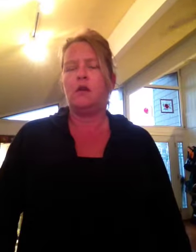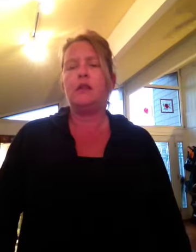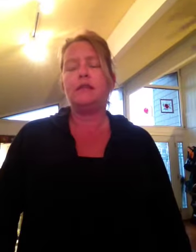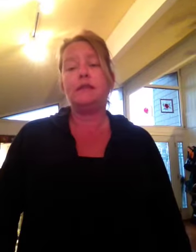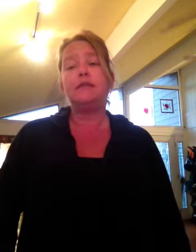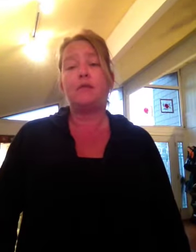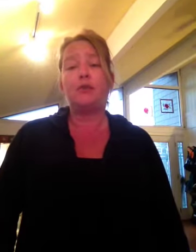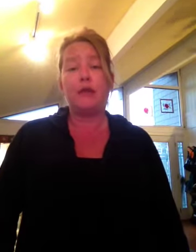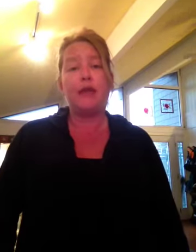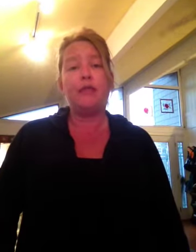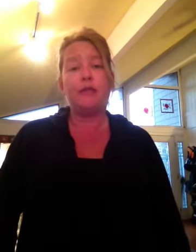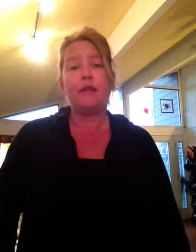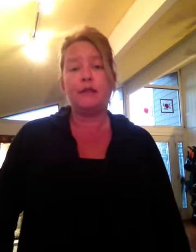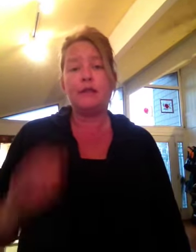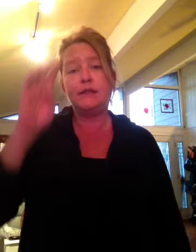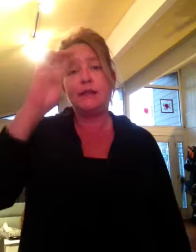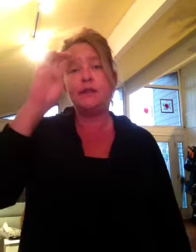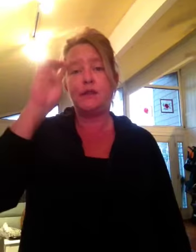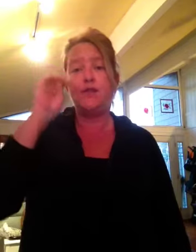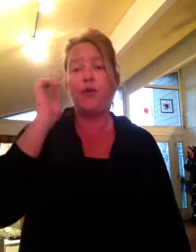That's December 10th, 1964.